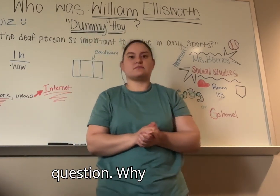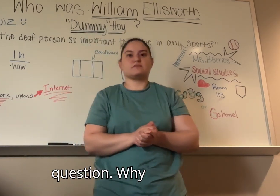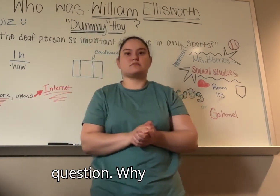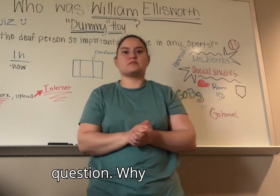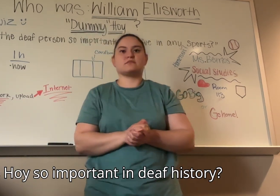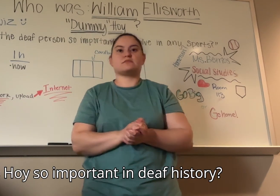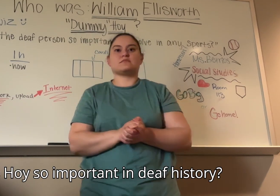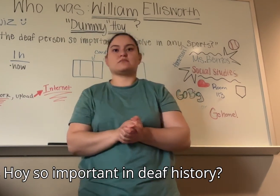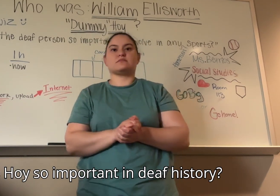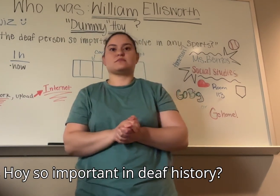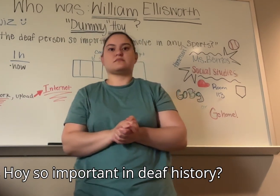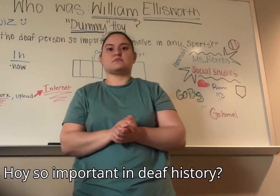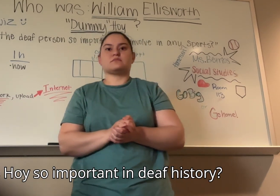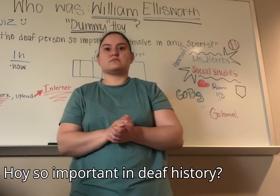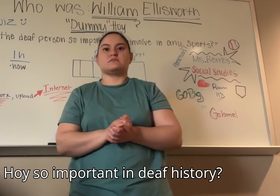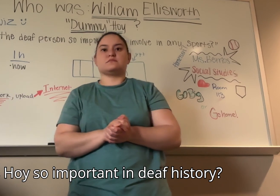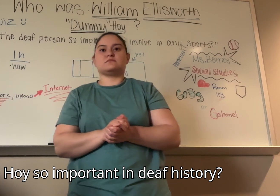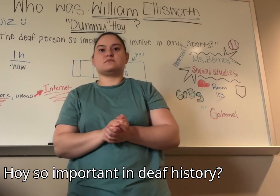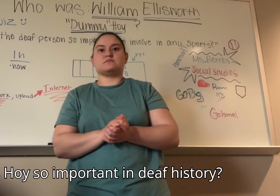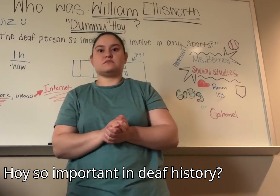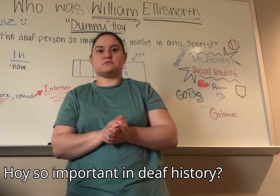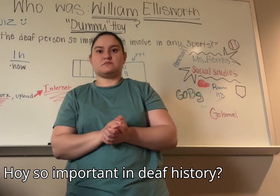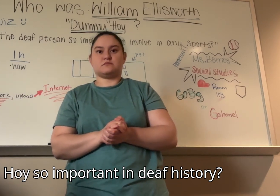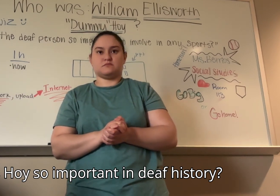Why was Hoy so important in deaf history?